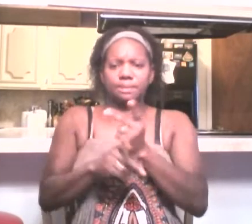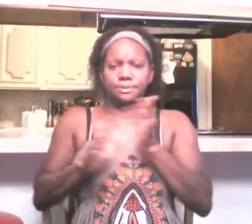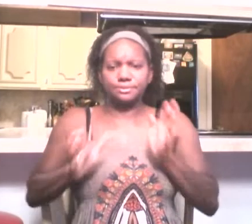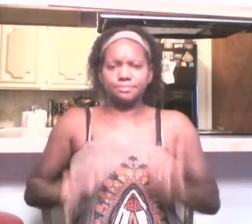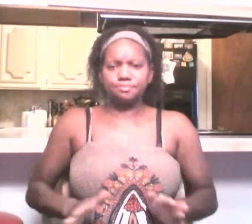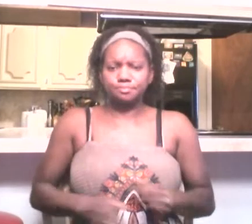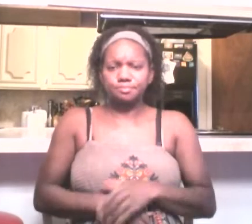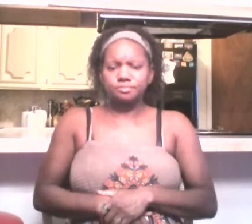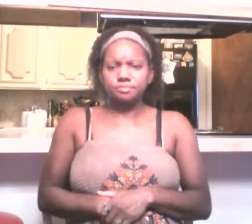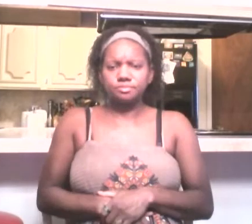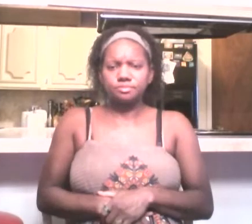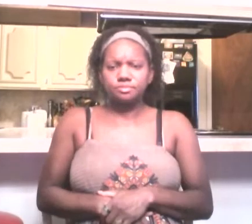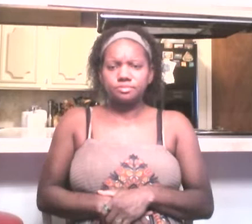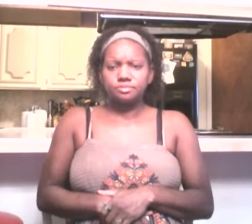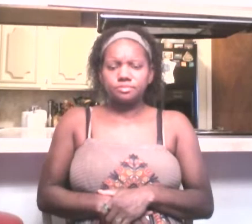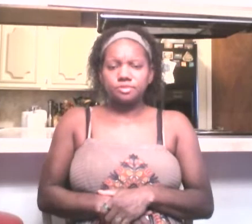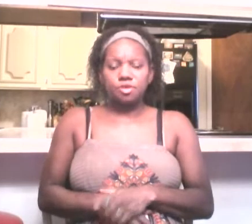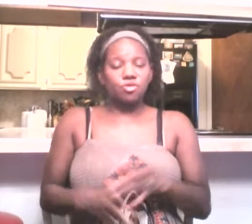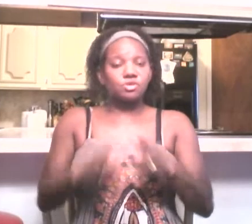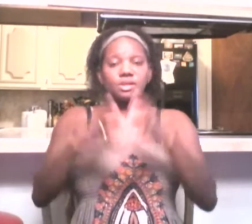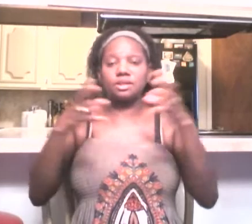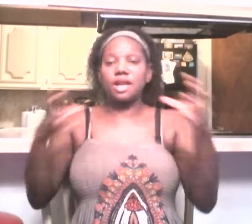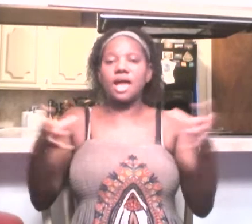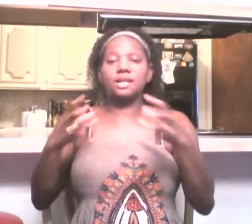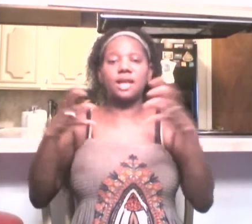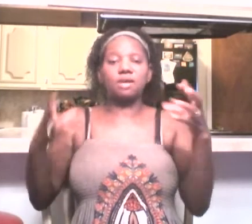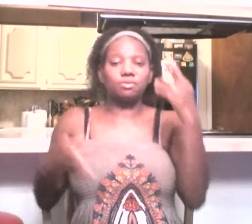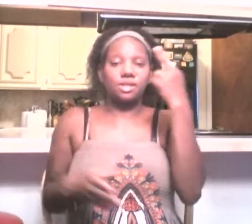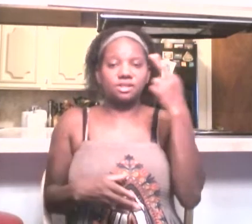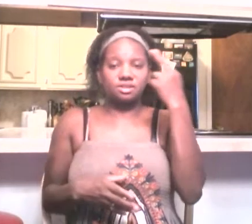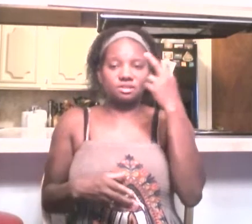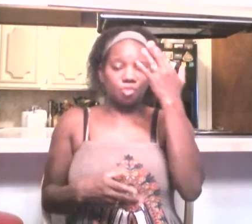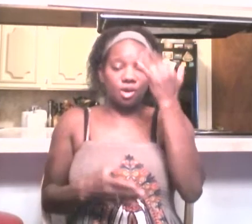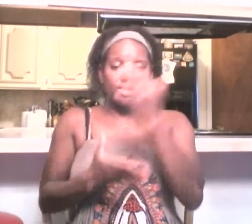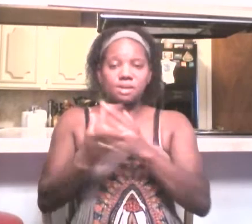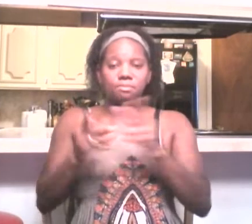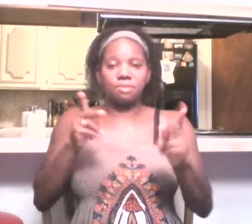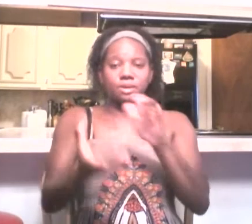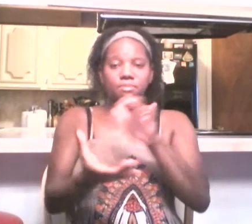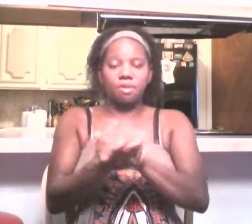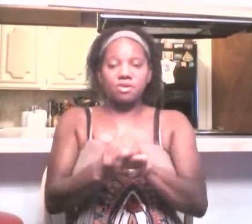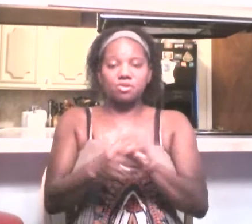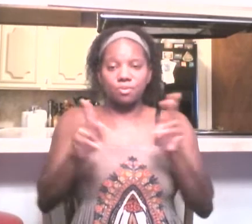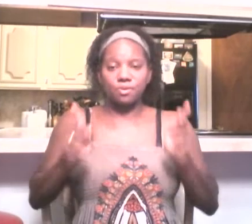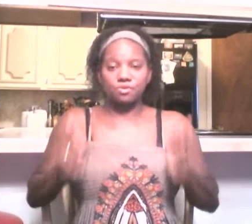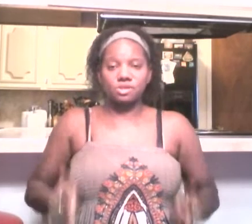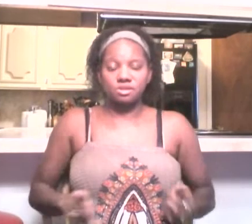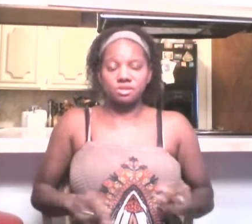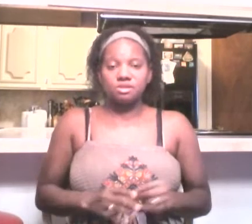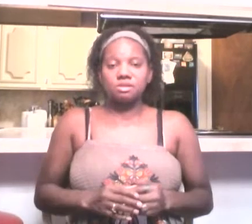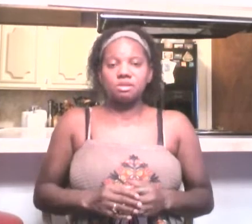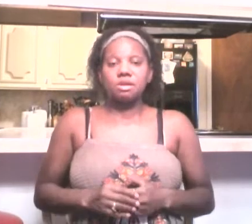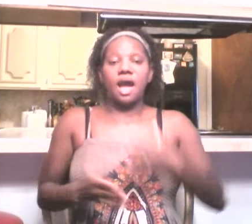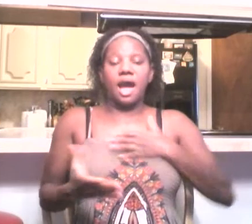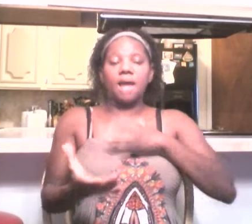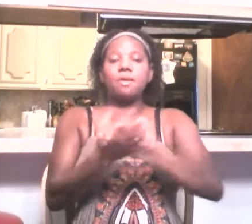housekeeper. Now there's a lot of reasons why some people get married to a person. I